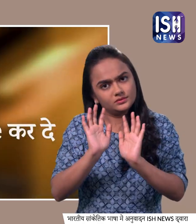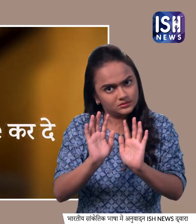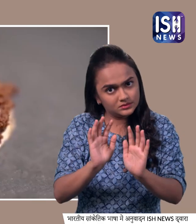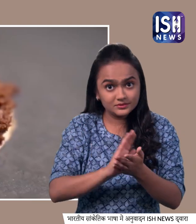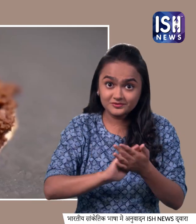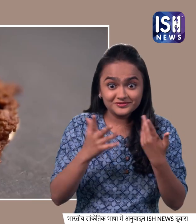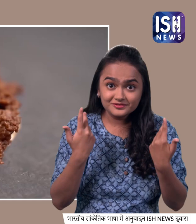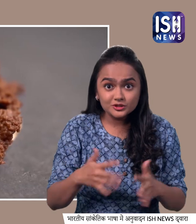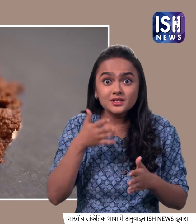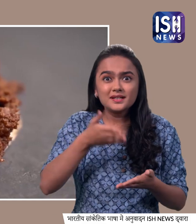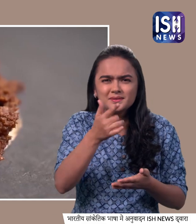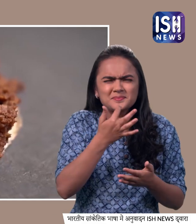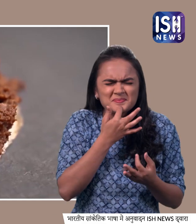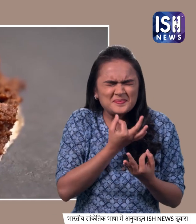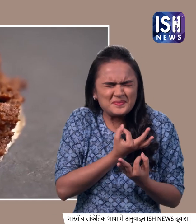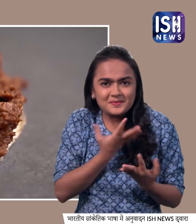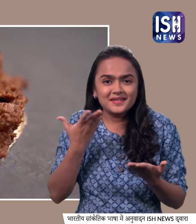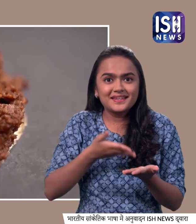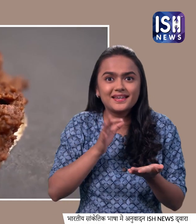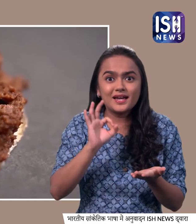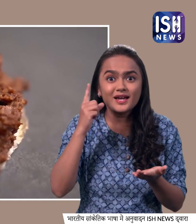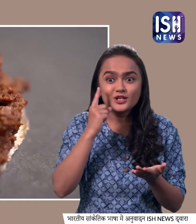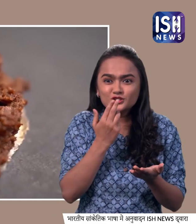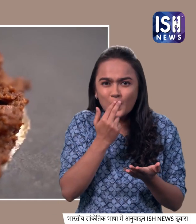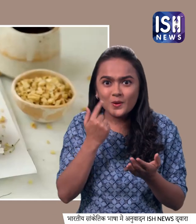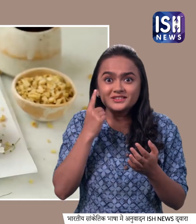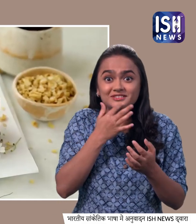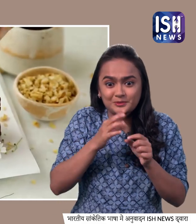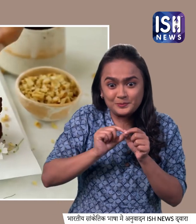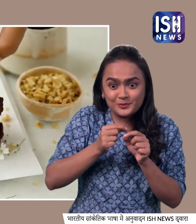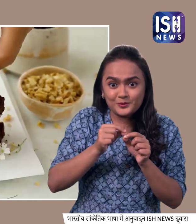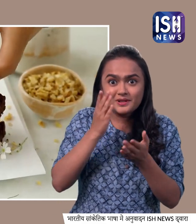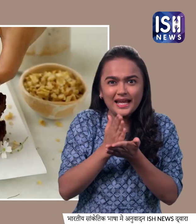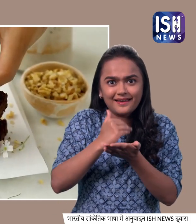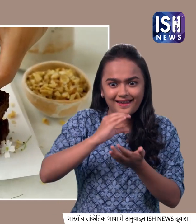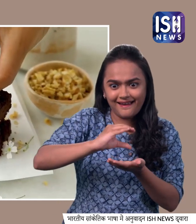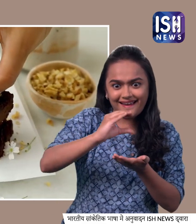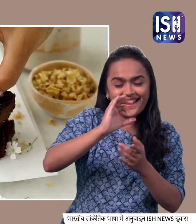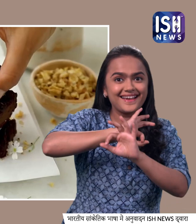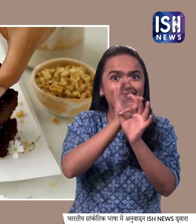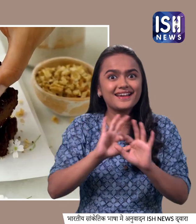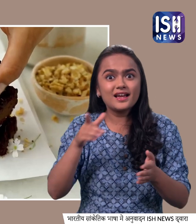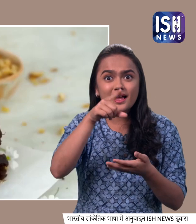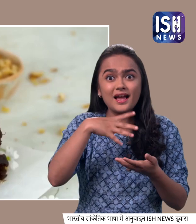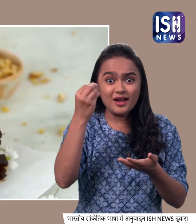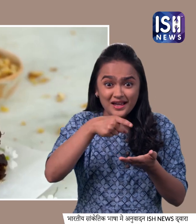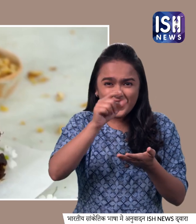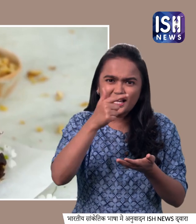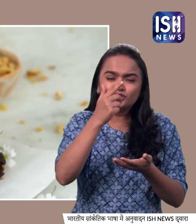After half your delicious gooey chocolatey sweet potato brownies. If you want, can